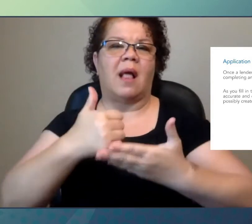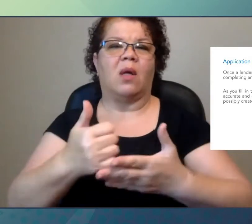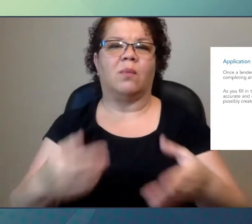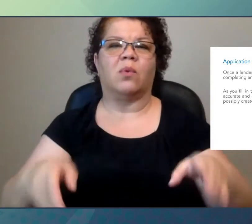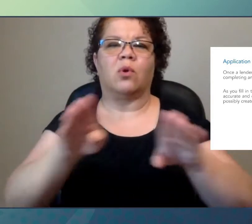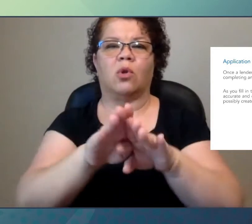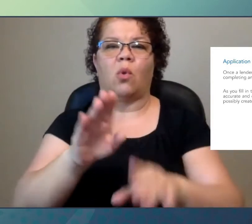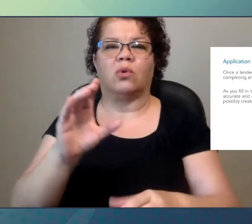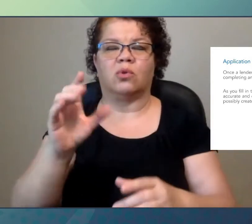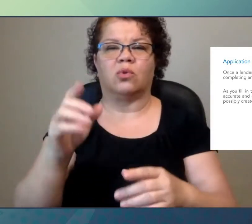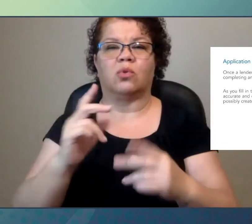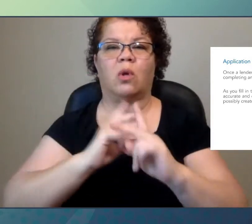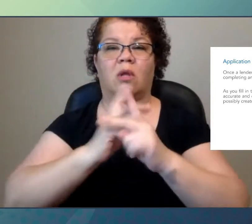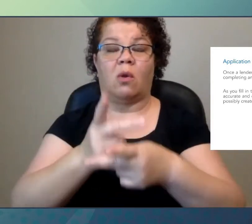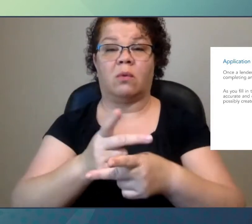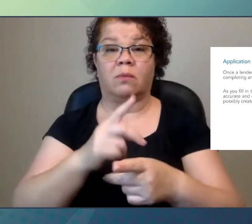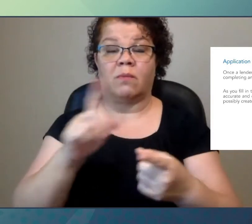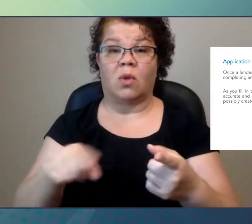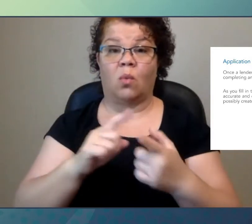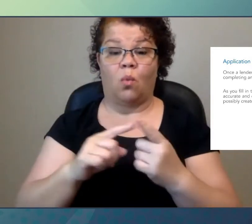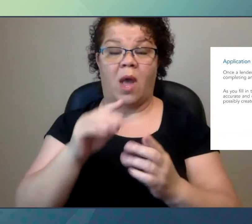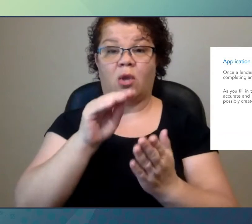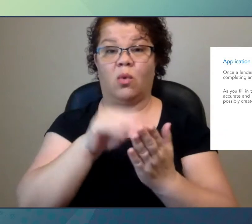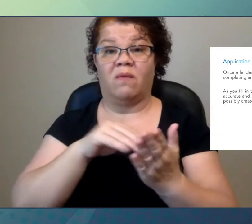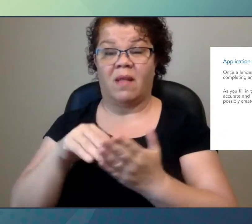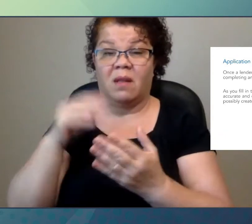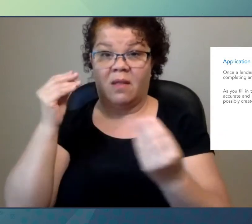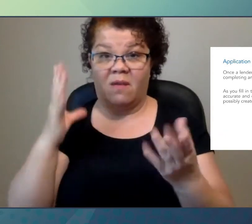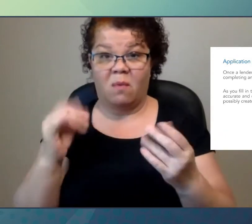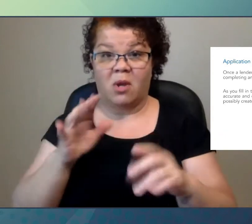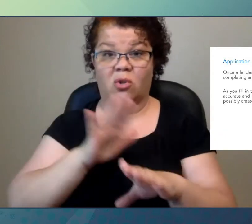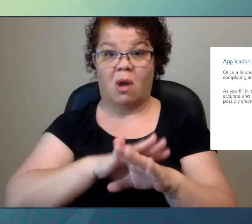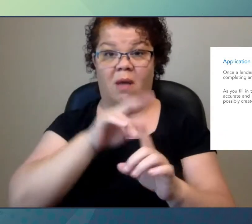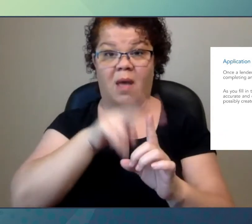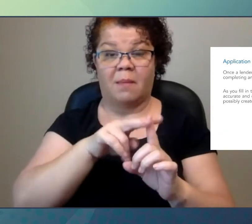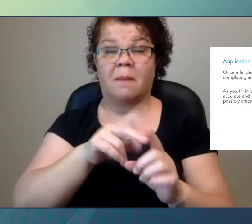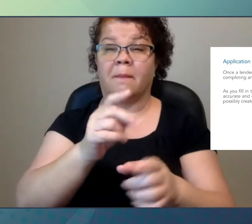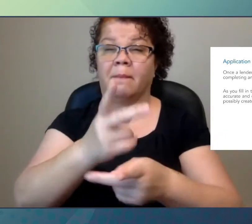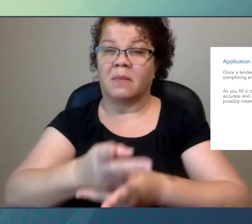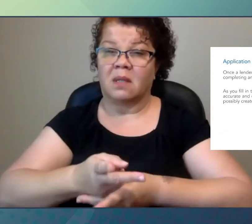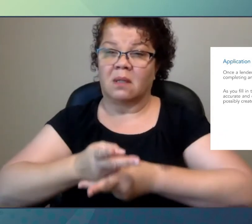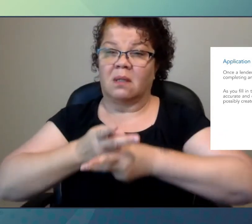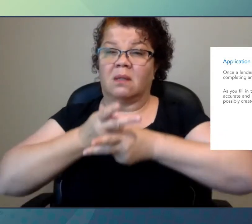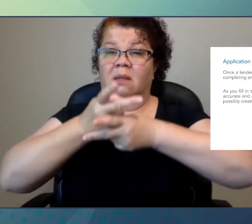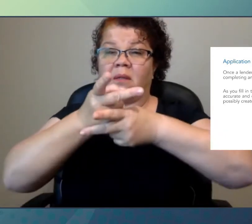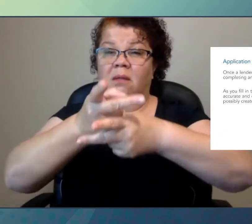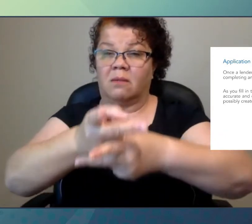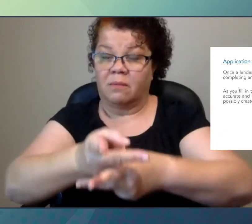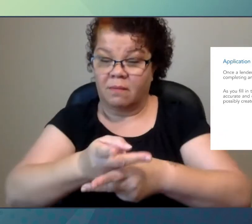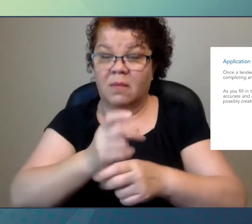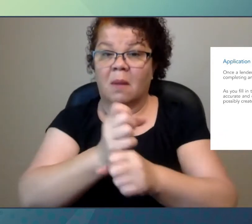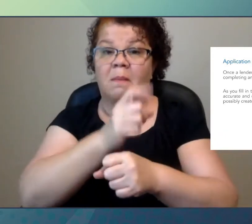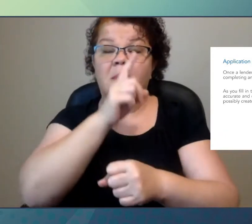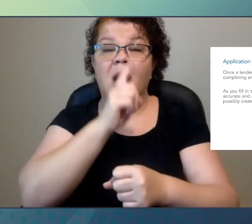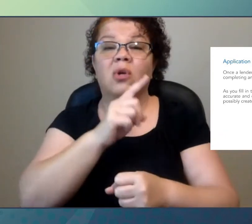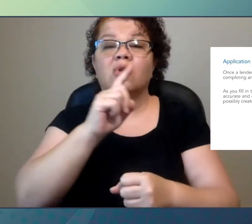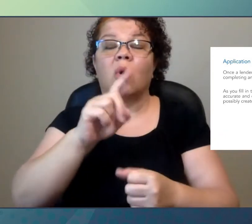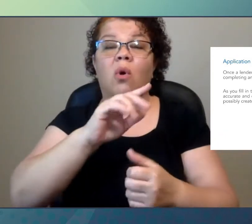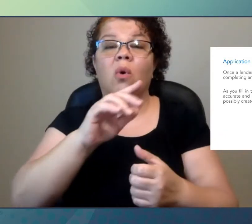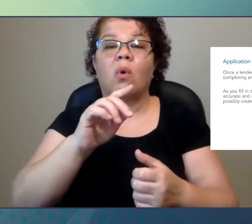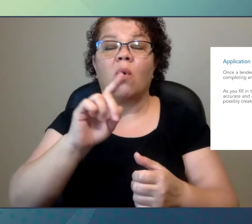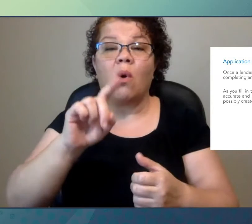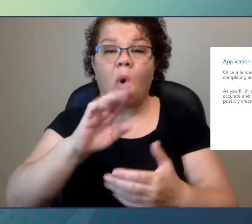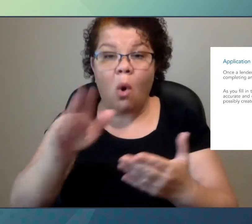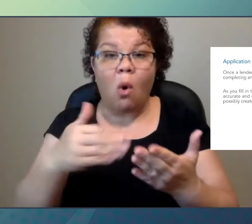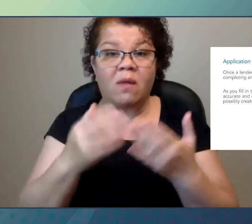As you fill in the information, please take extra care and make sure that all the information is accurate